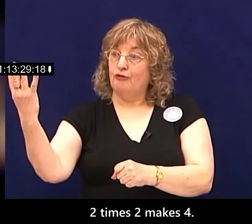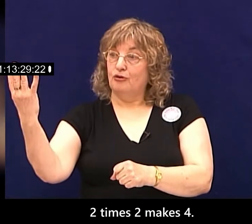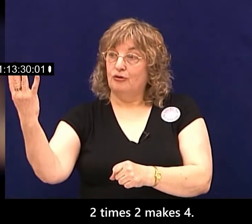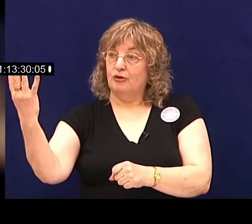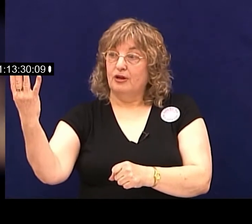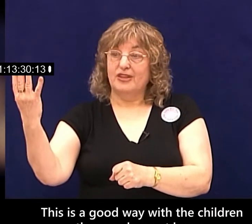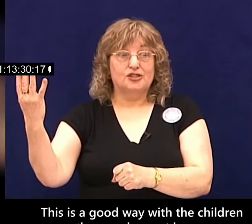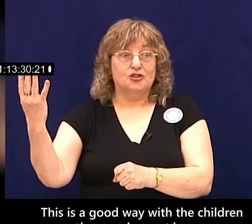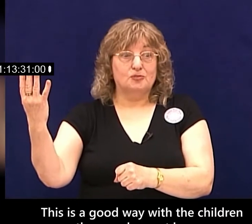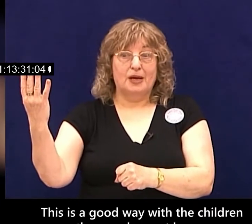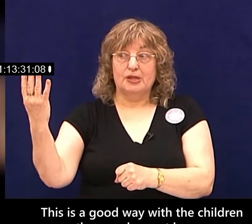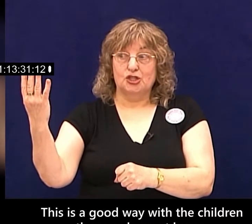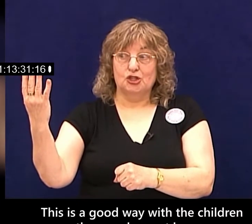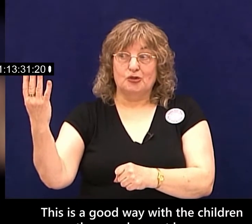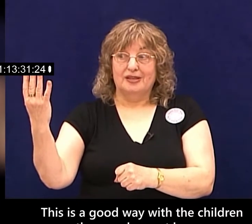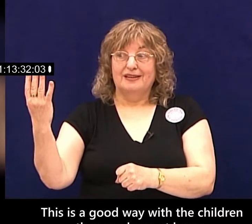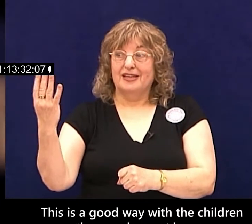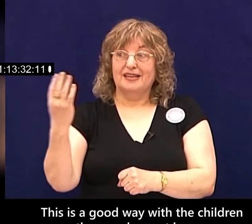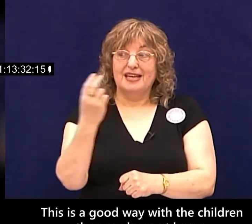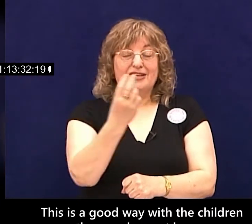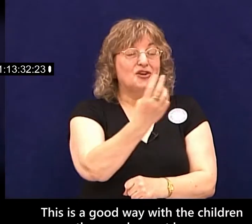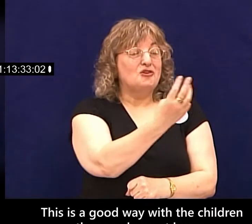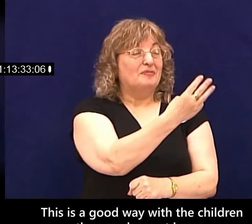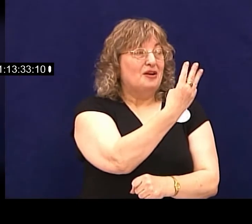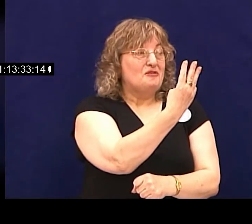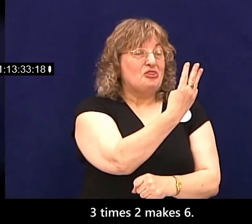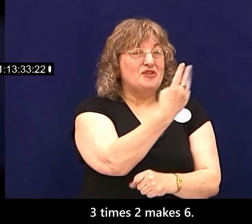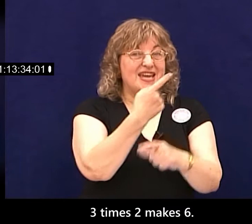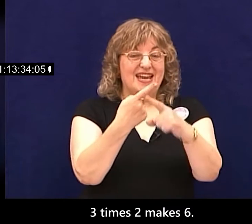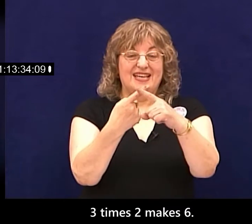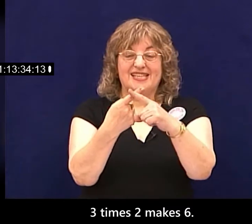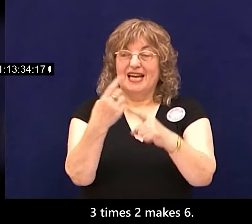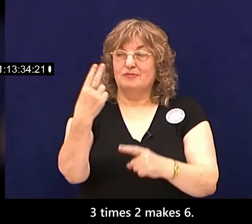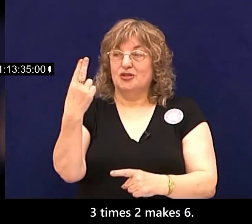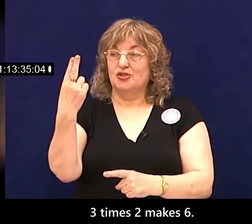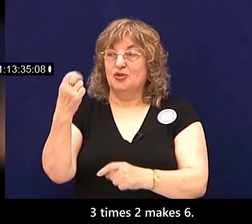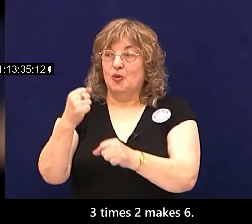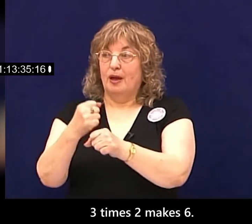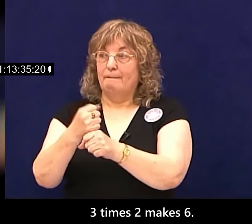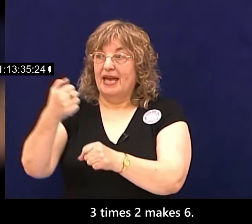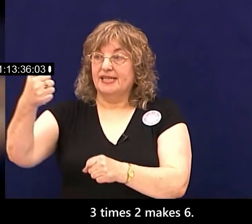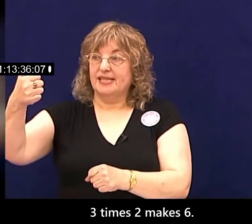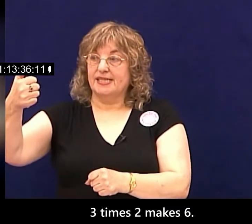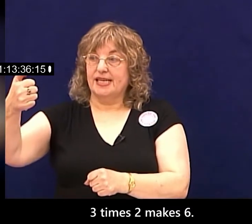4. This is a good way with the children. They can learn at home. 3 times 2 makes